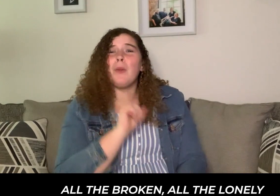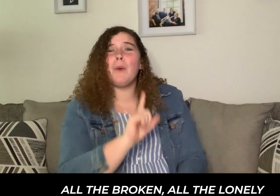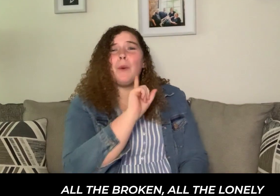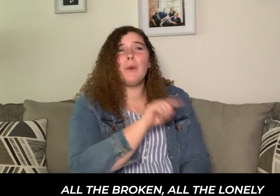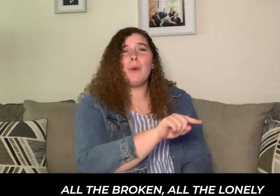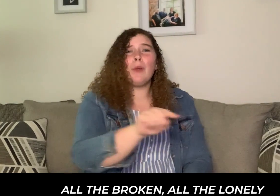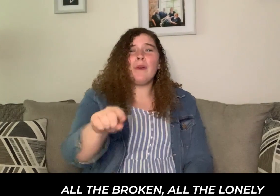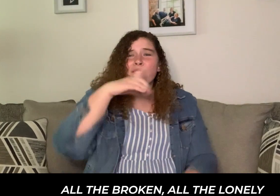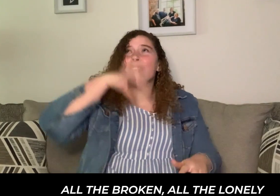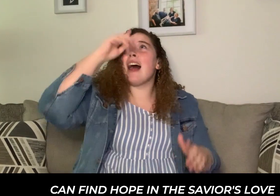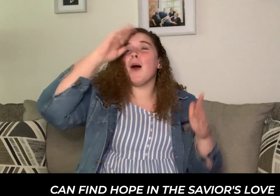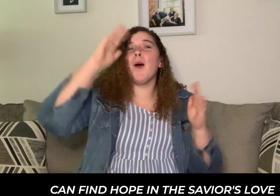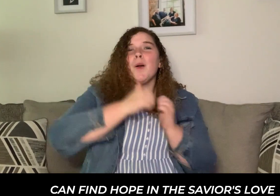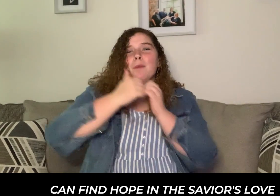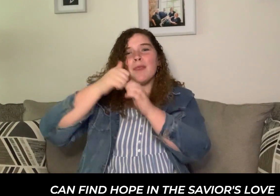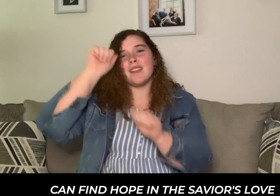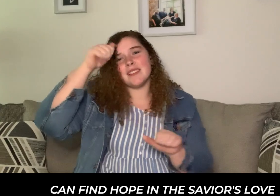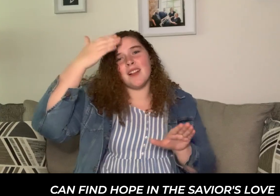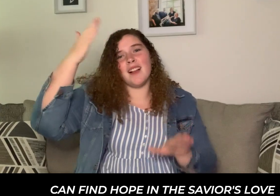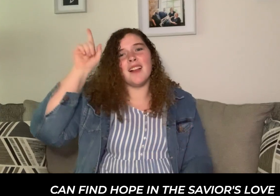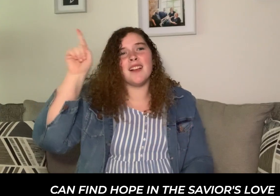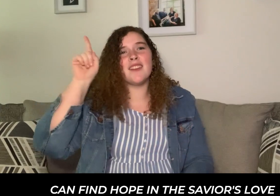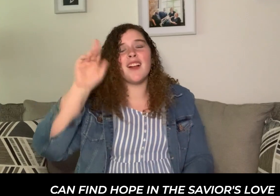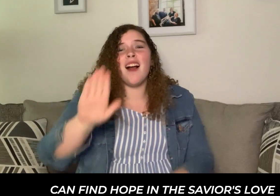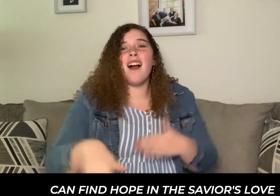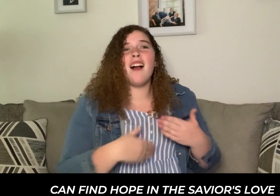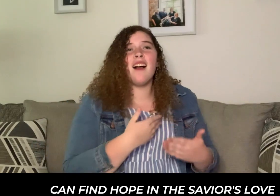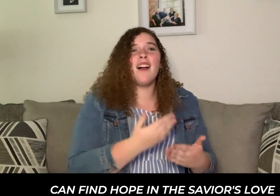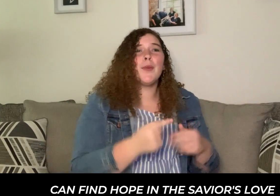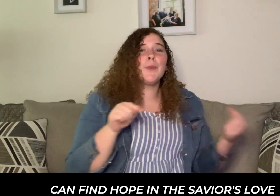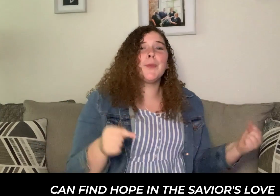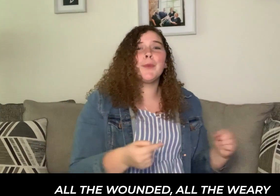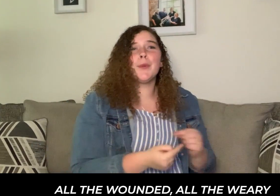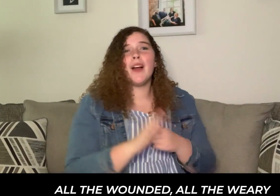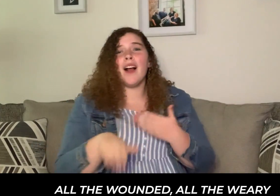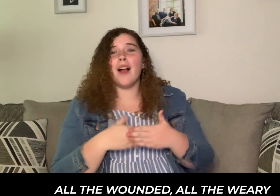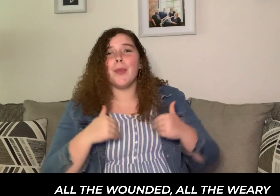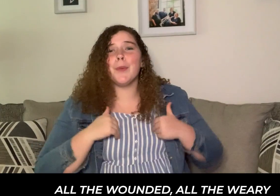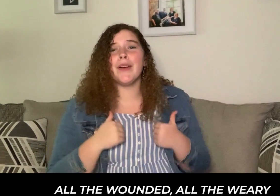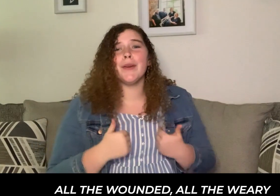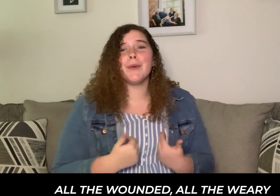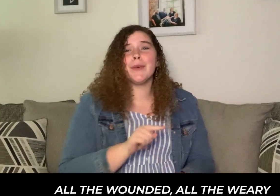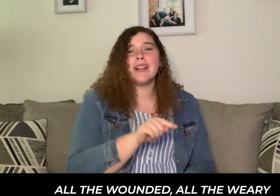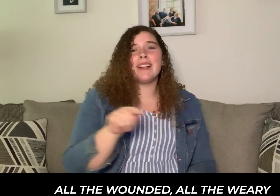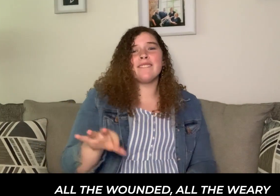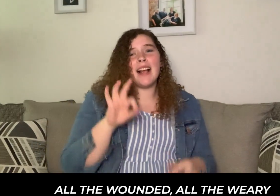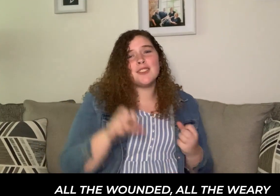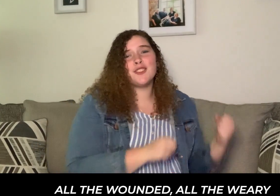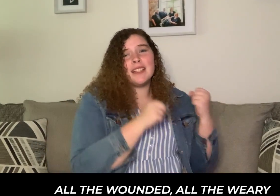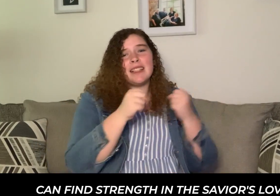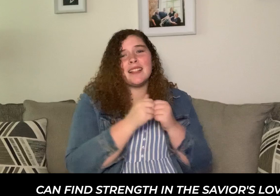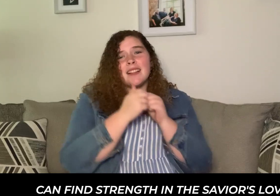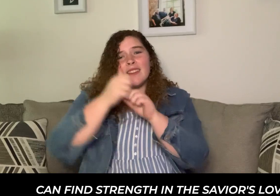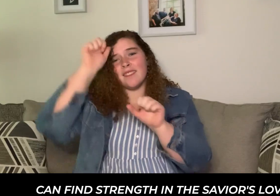broken All the lonely Can find hope in the Savior's love All the wounded All the